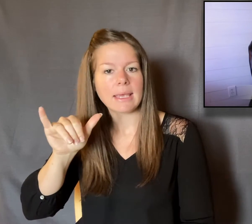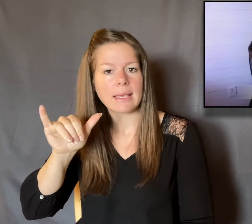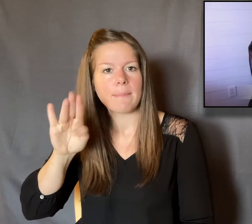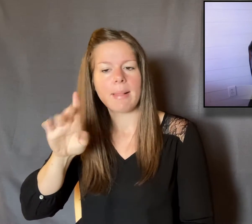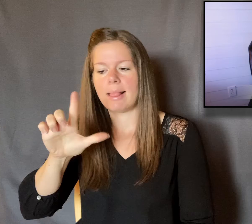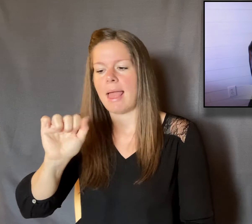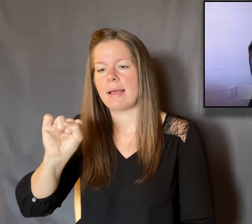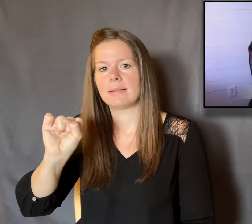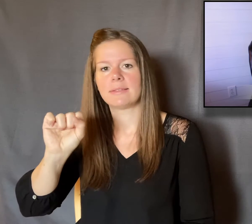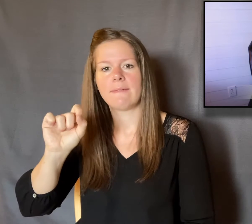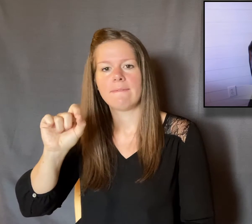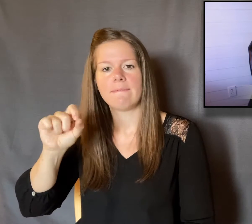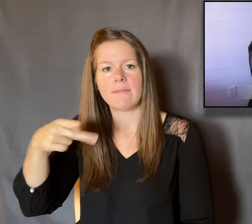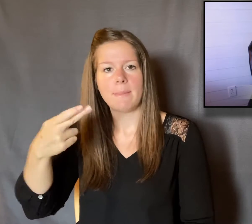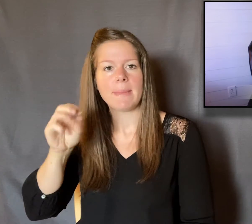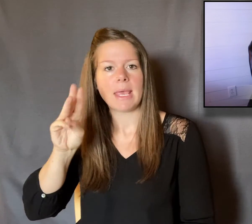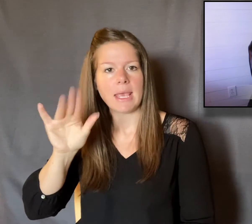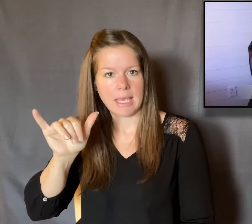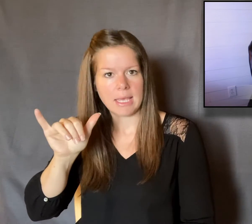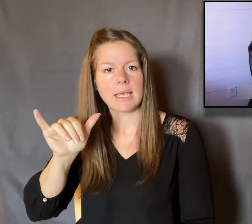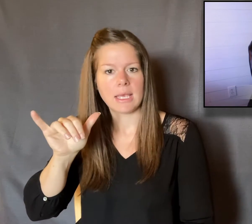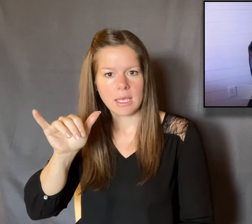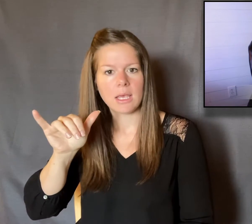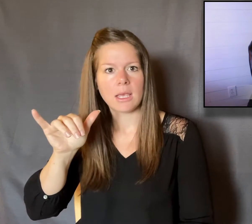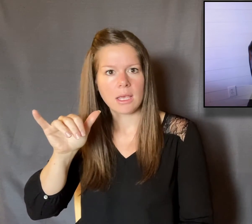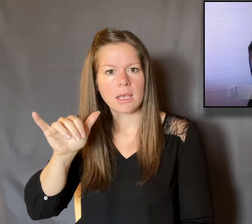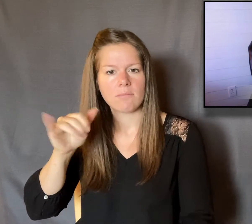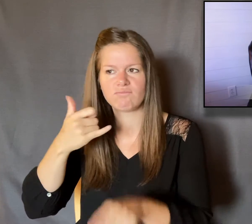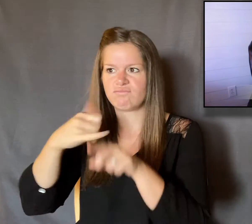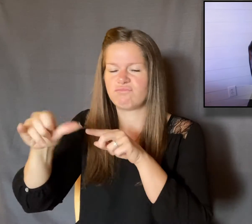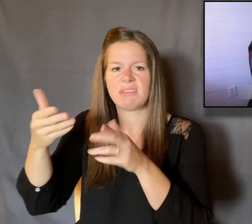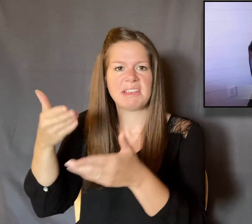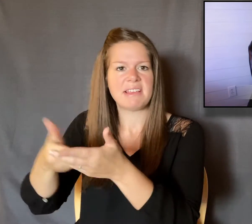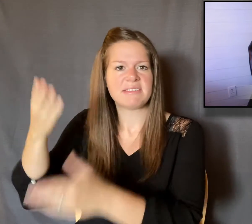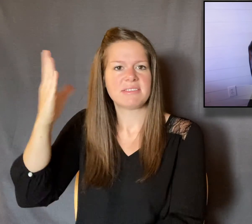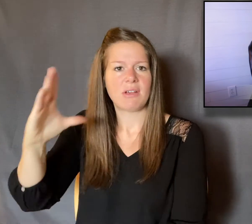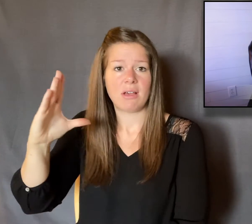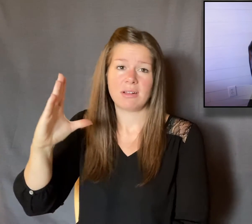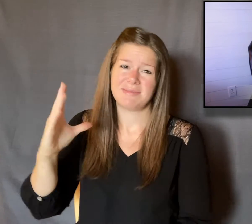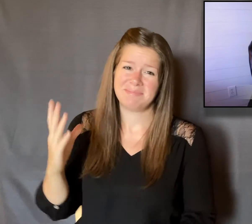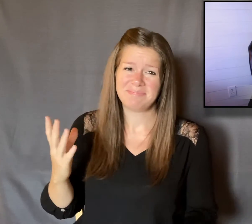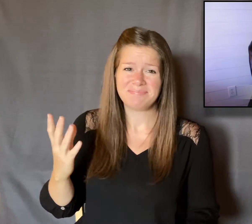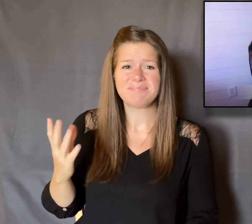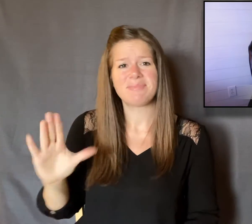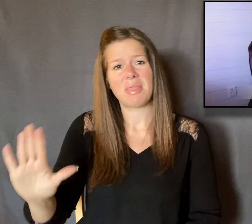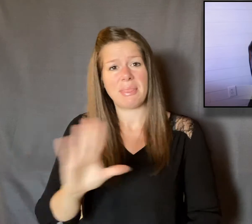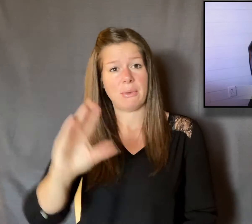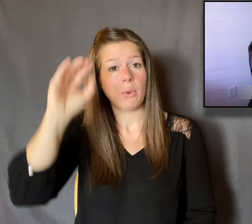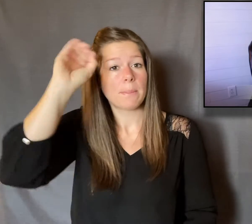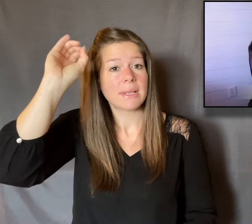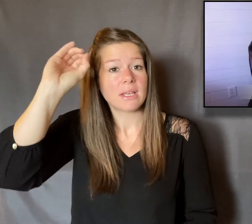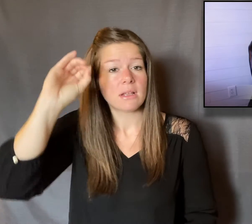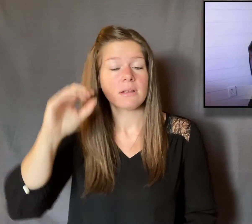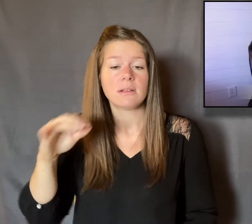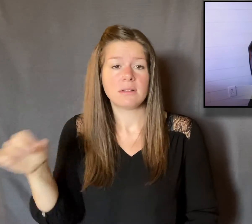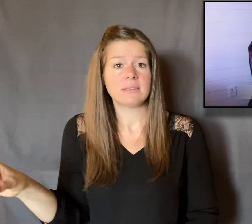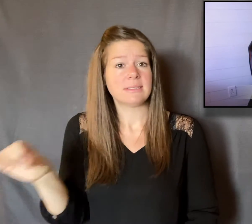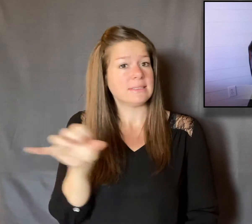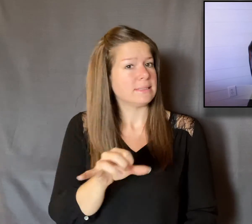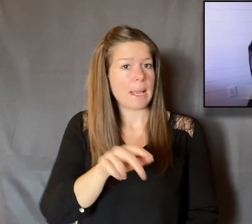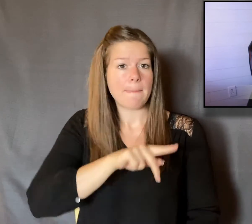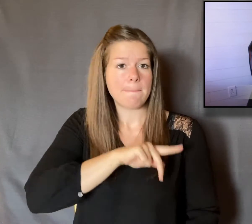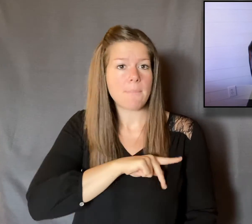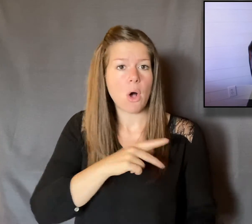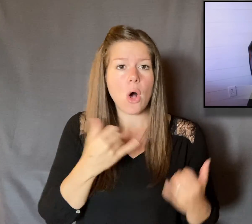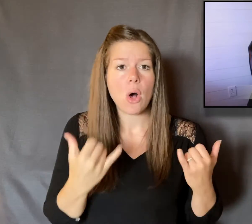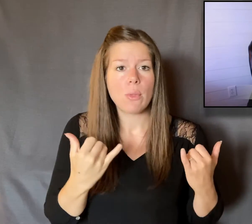and from where they're standing, he is being blasphemous. Even though he was one of them, he is now proclaiming to be